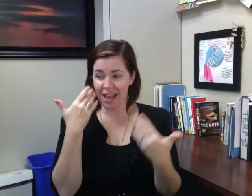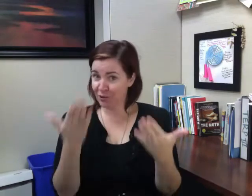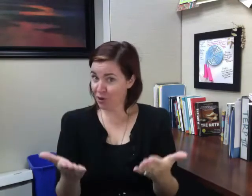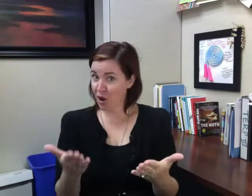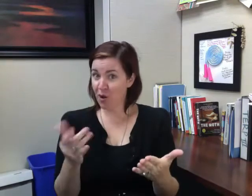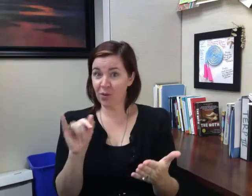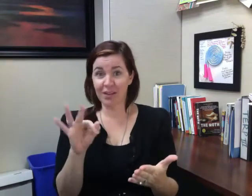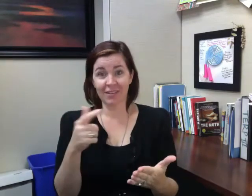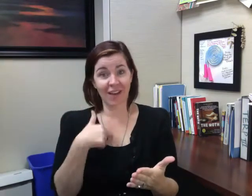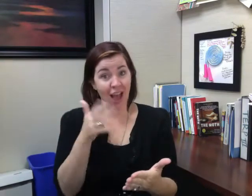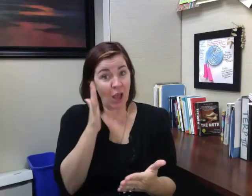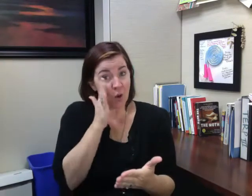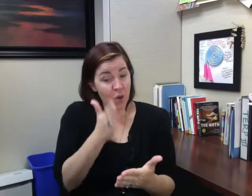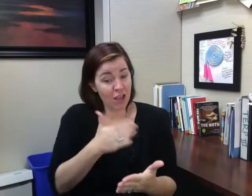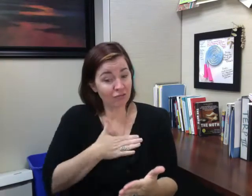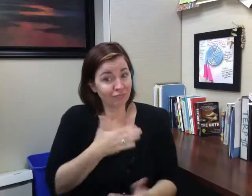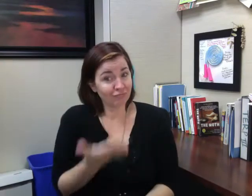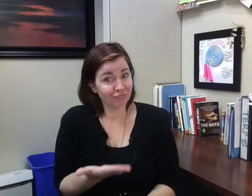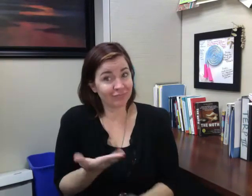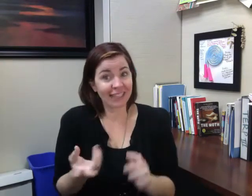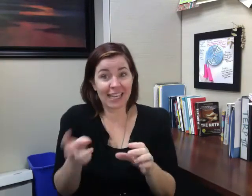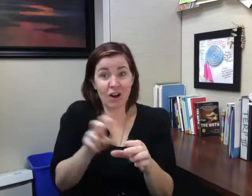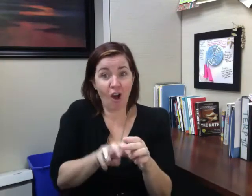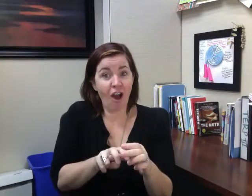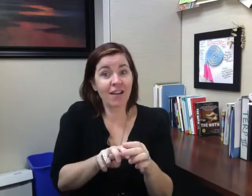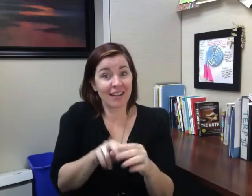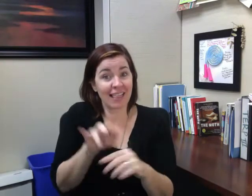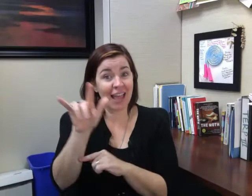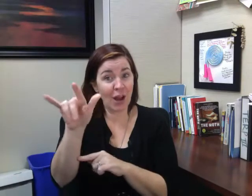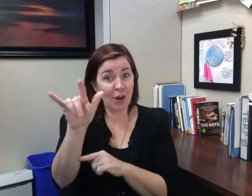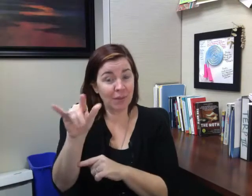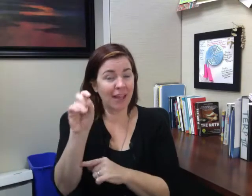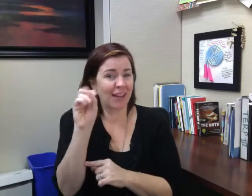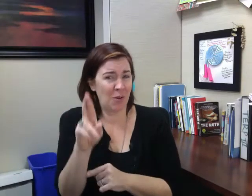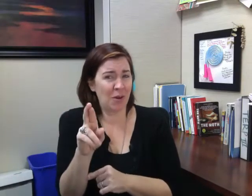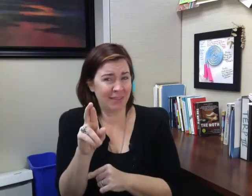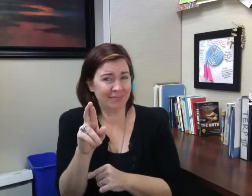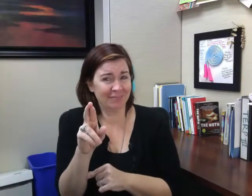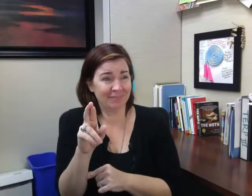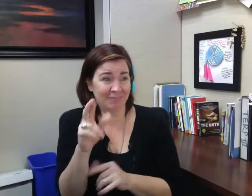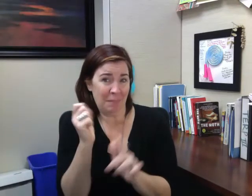plane or even pass the test. What do you think?